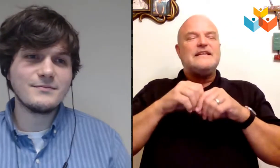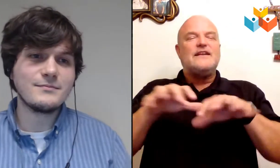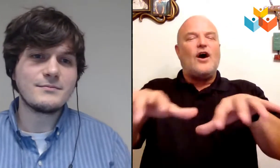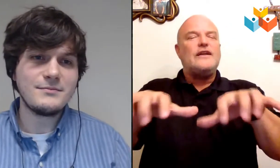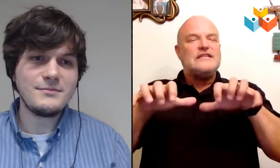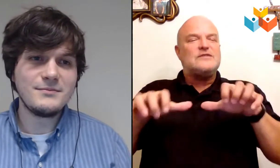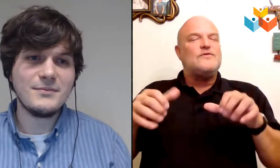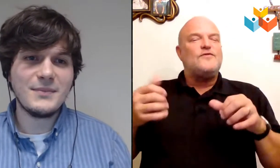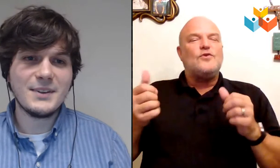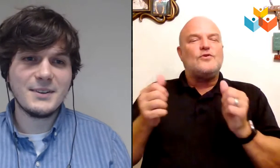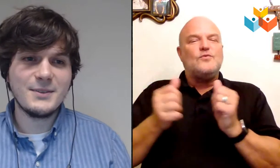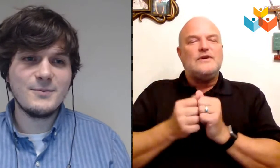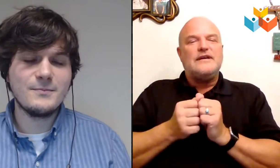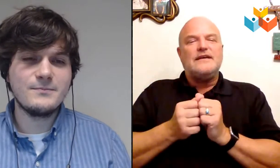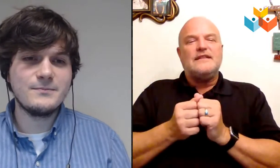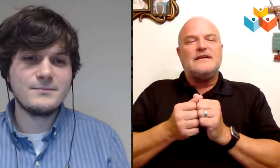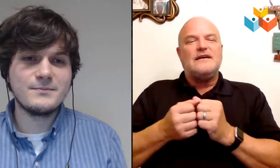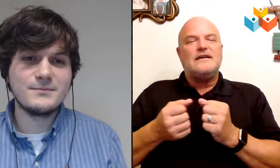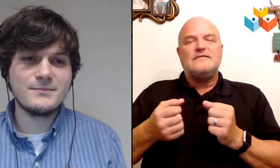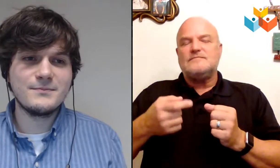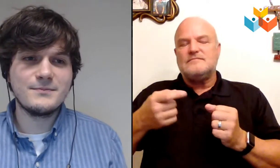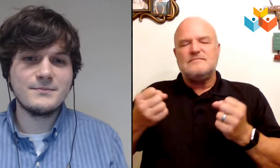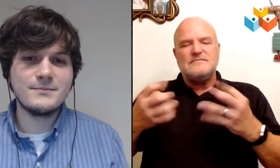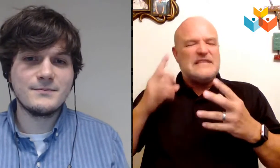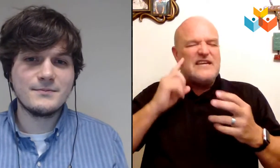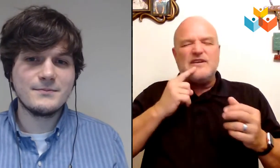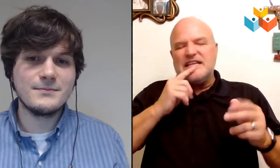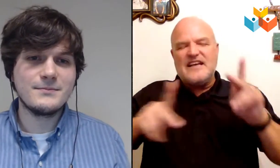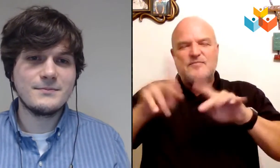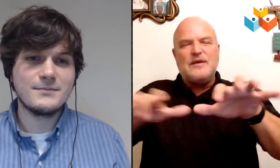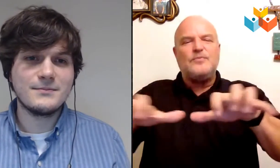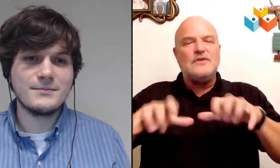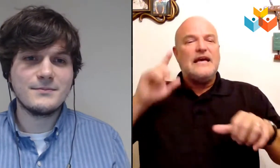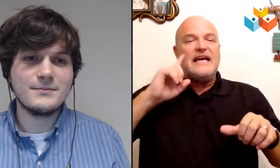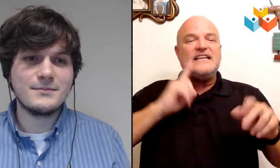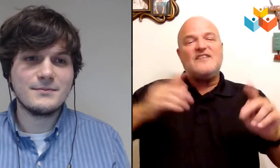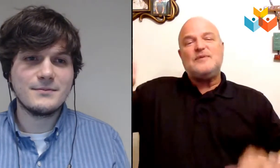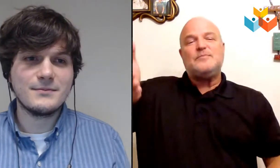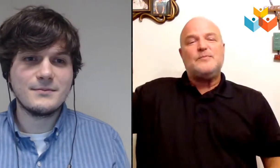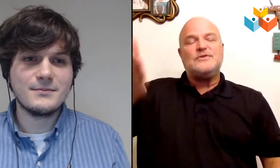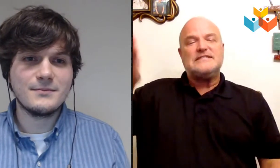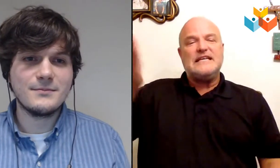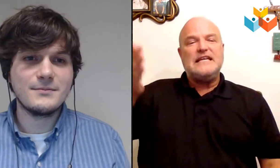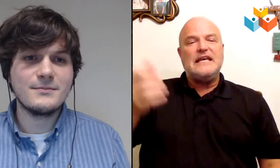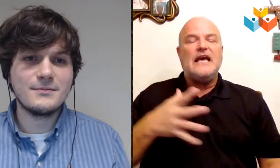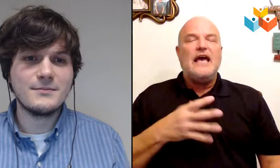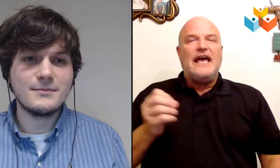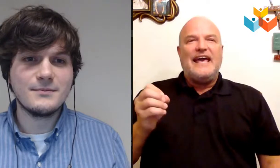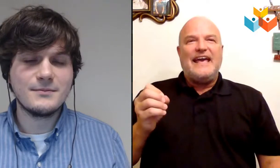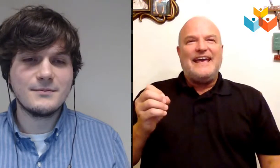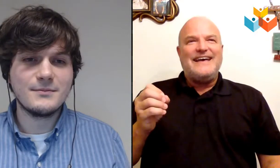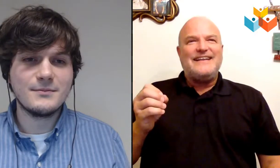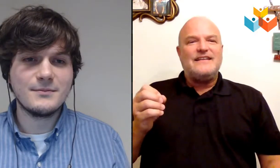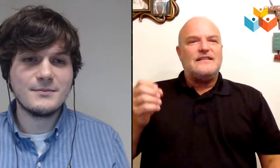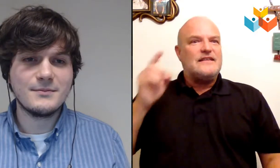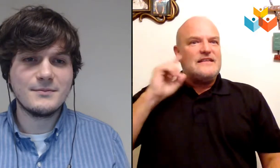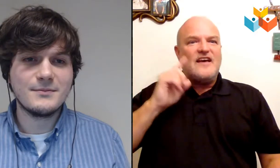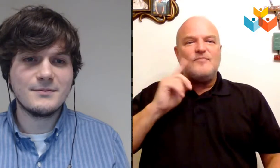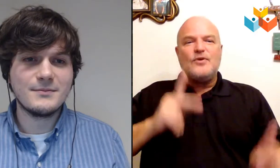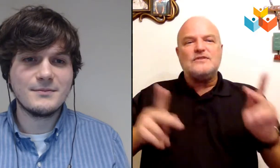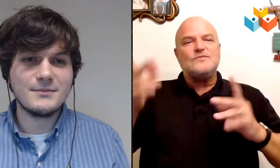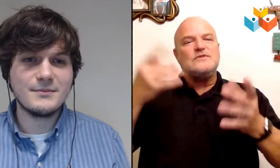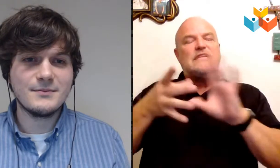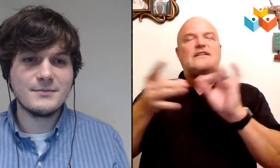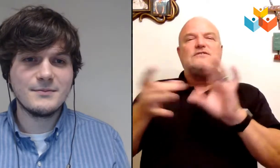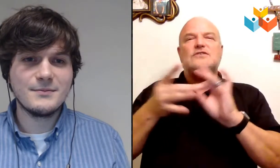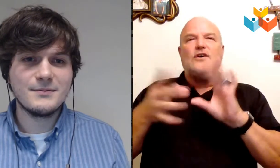I've been in an audience before with hearing and deaf people presenting, and the